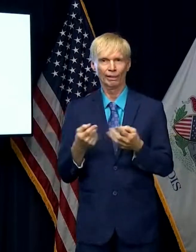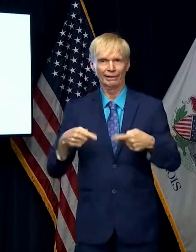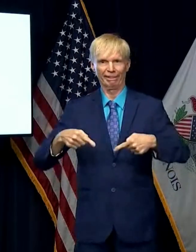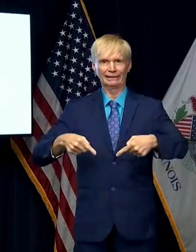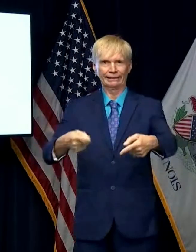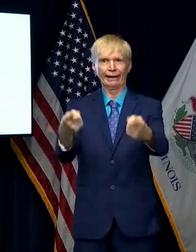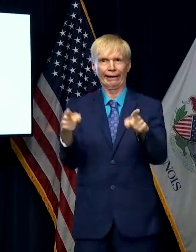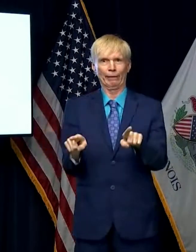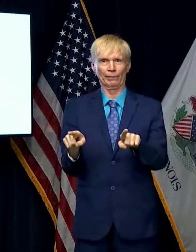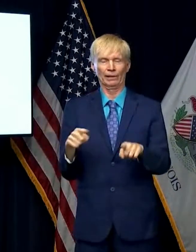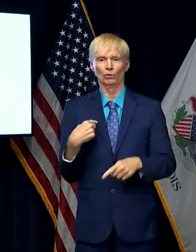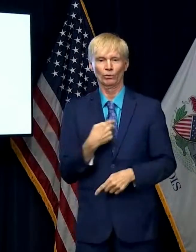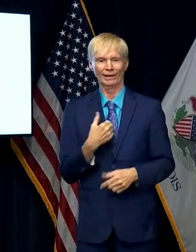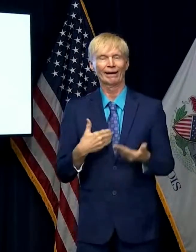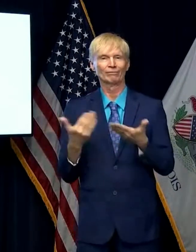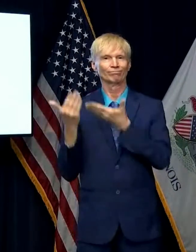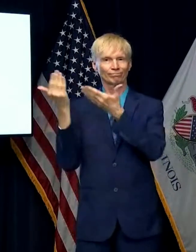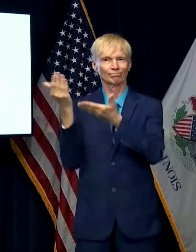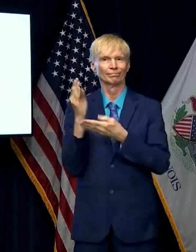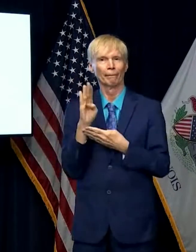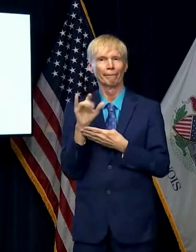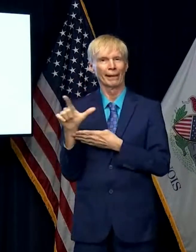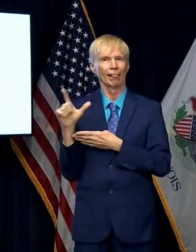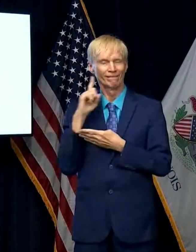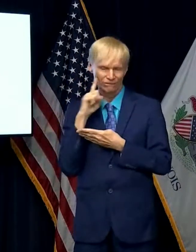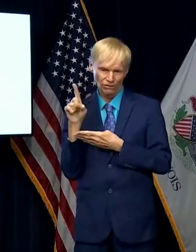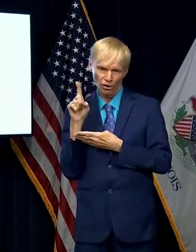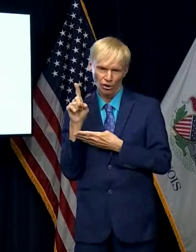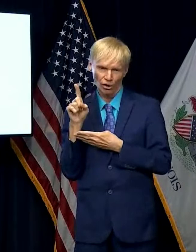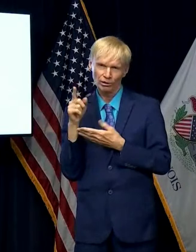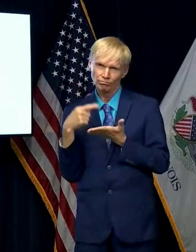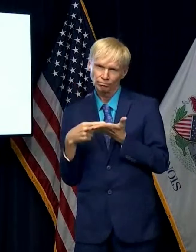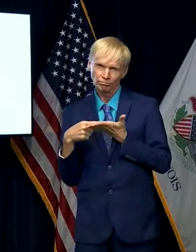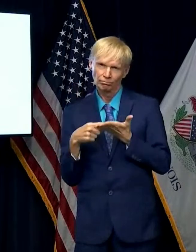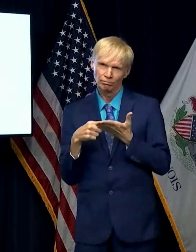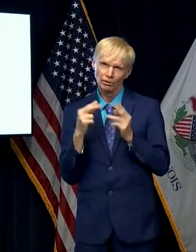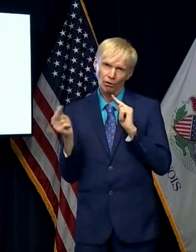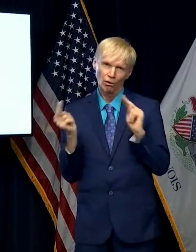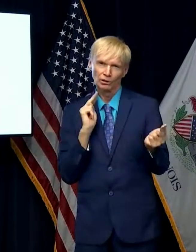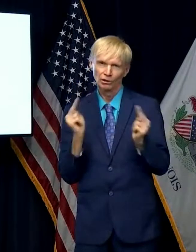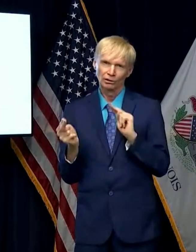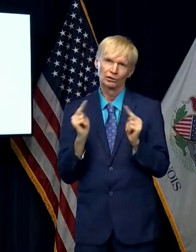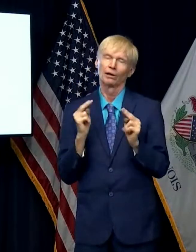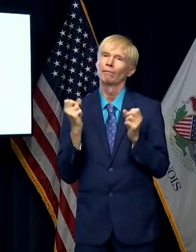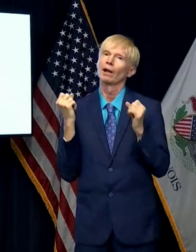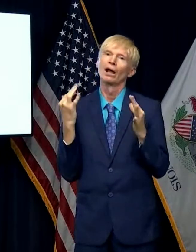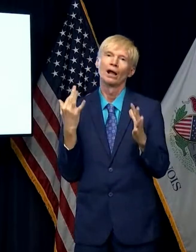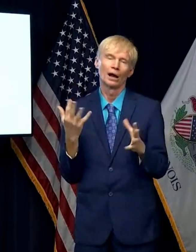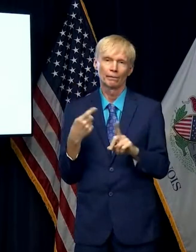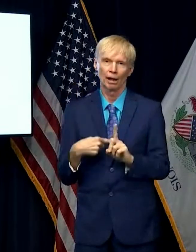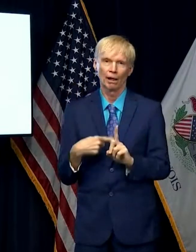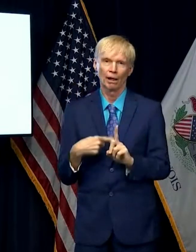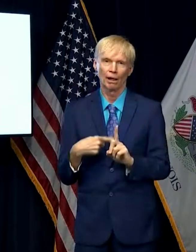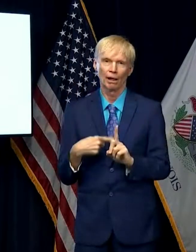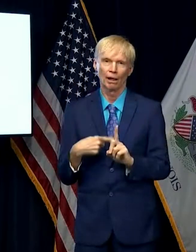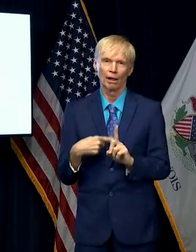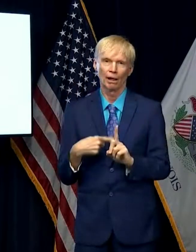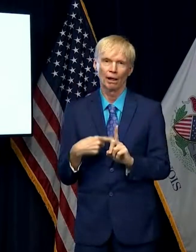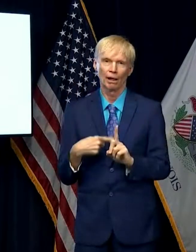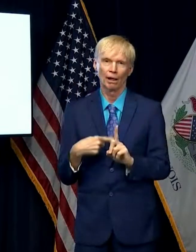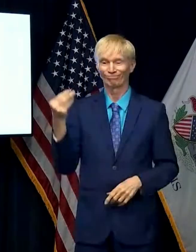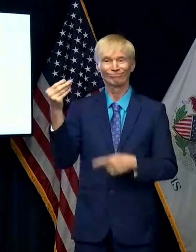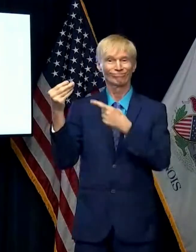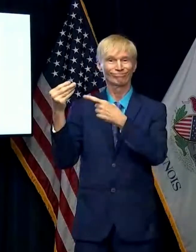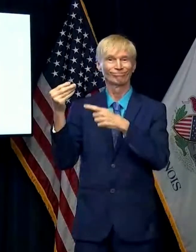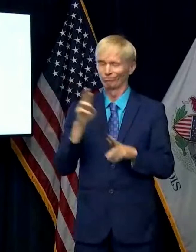This bill has been put together after much negotiation over many, many months. And we now have